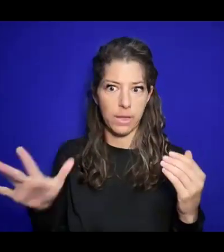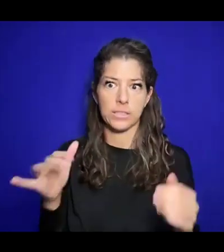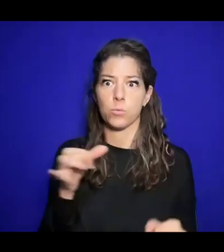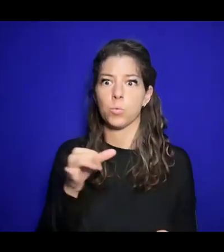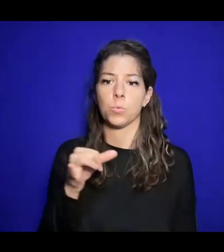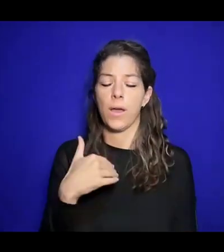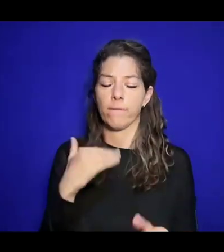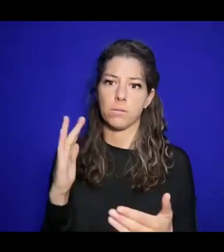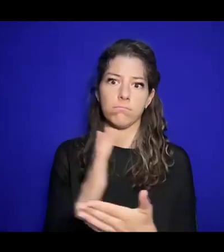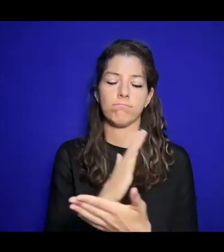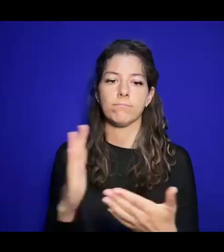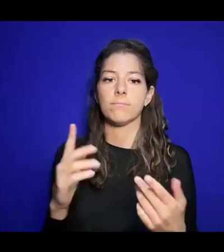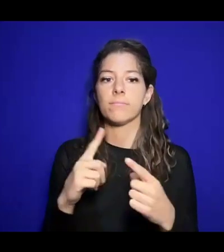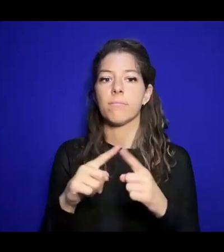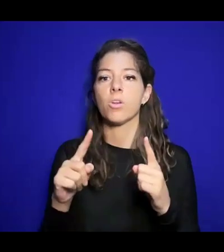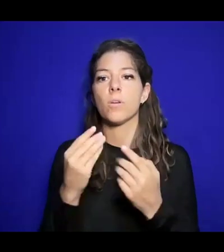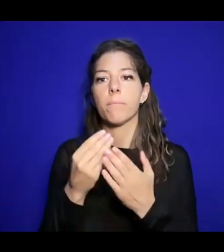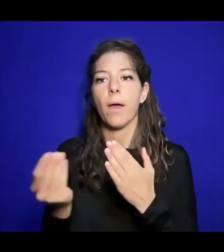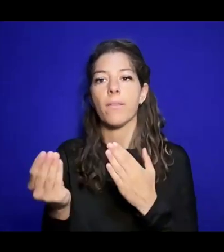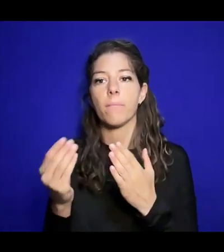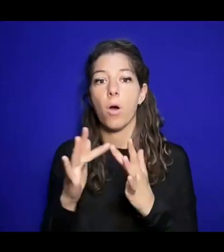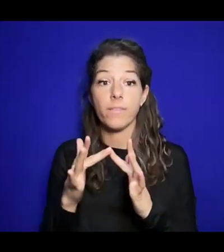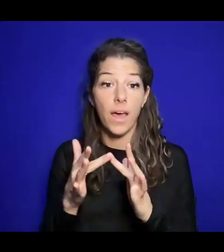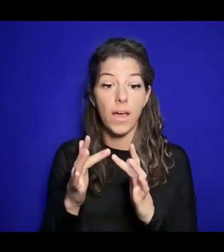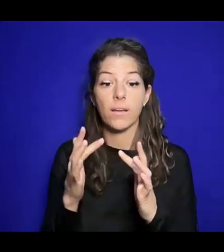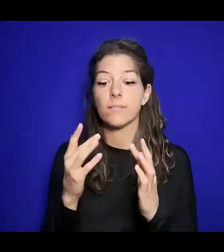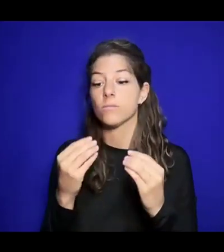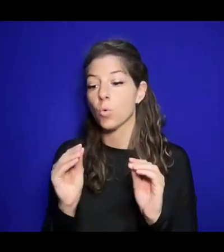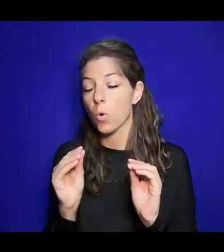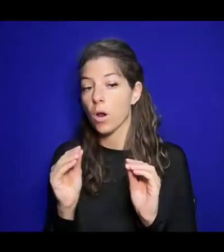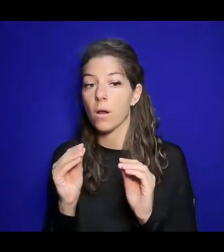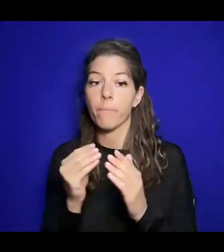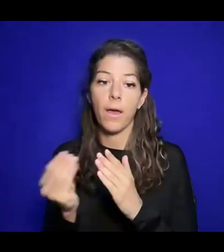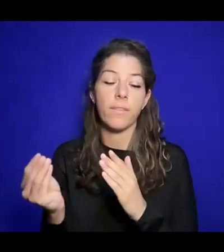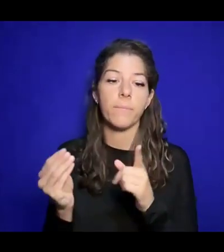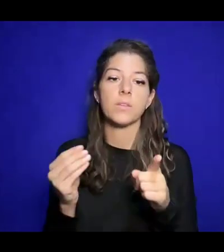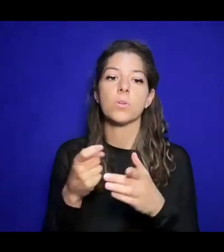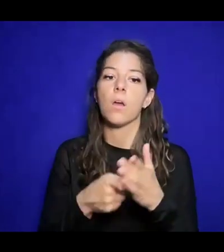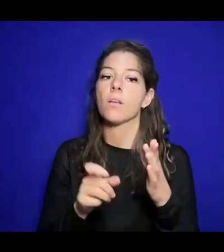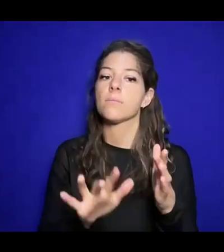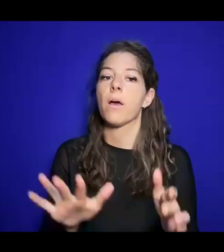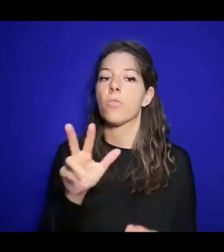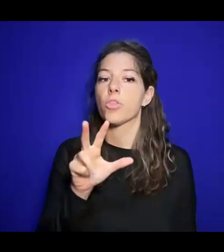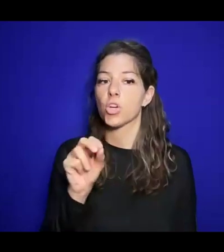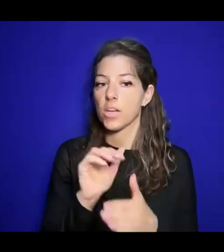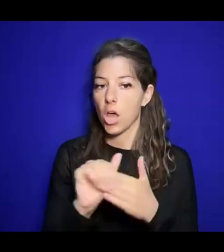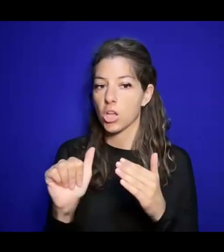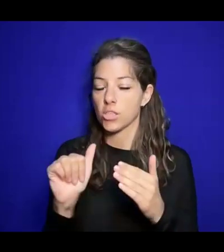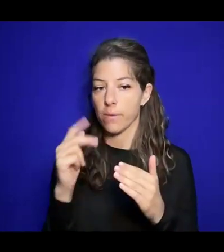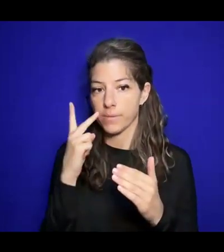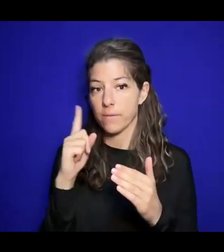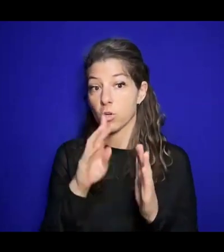expensive, but you can buy these online. You can go to the store and buy them. This one costs about 30 bucks. I have seen them